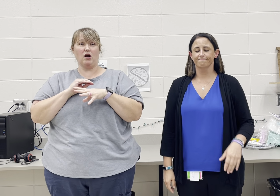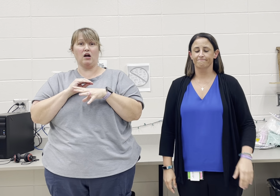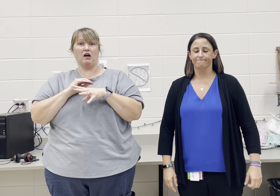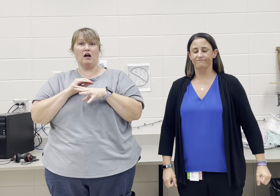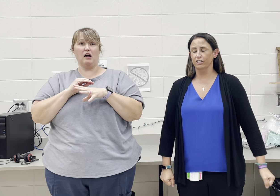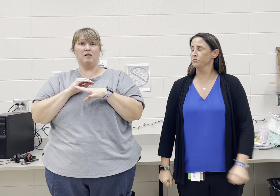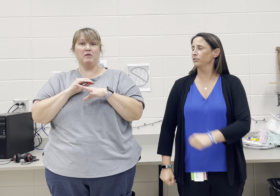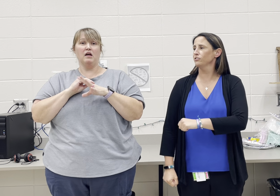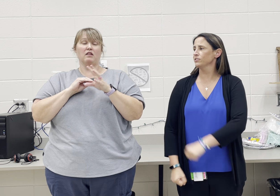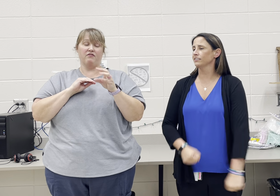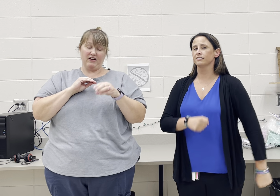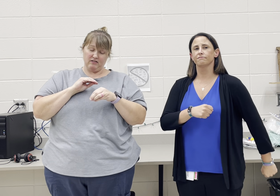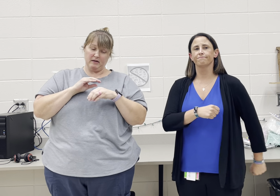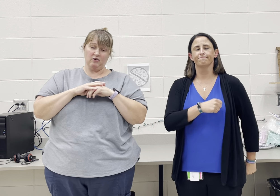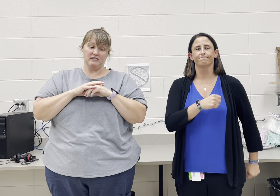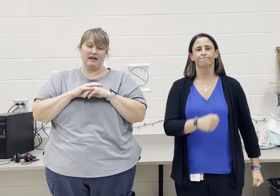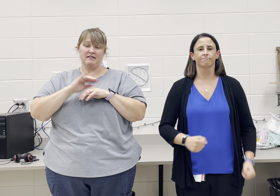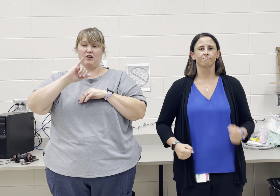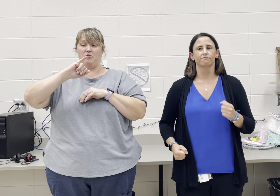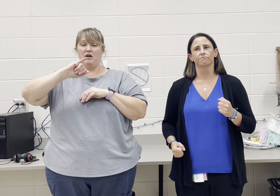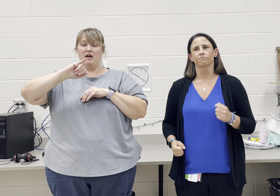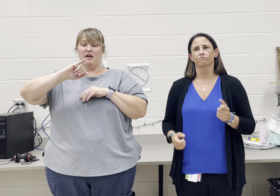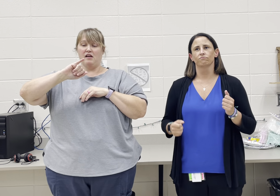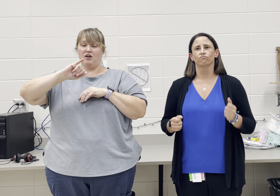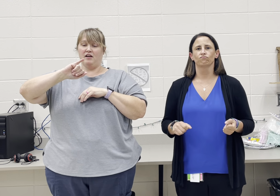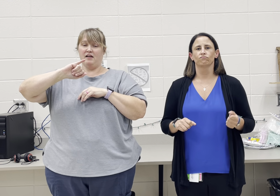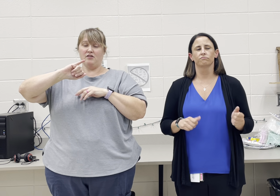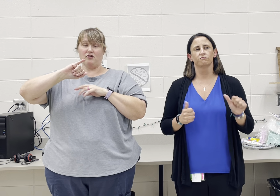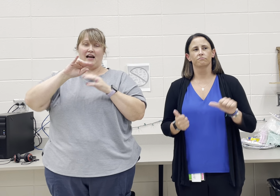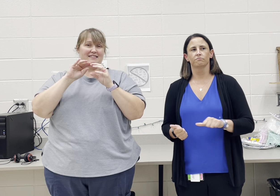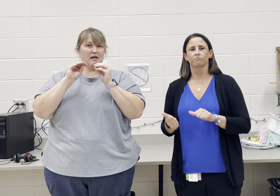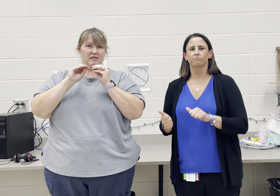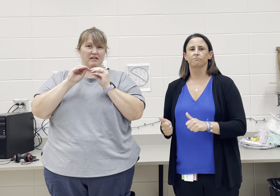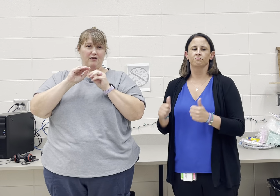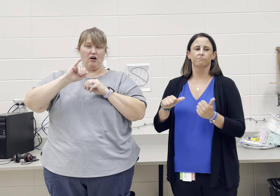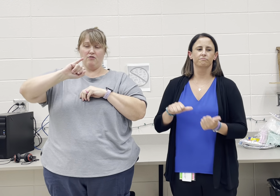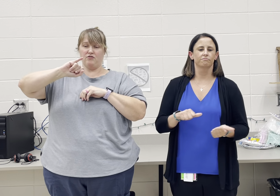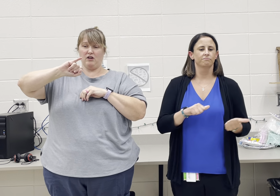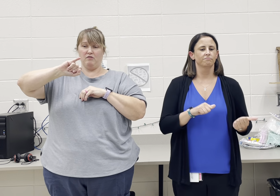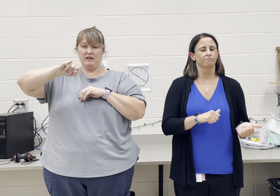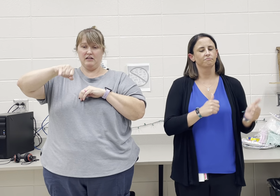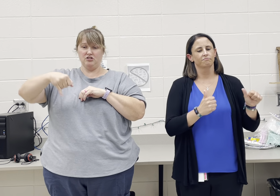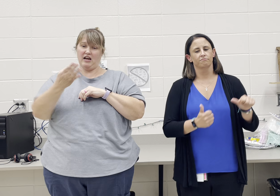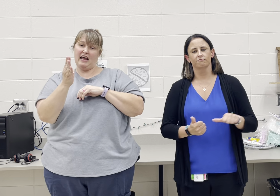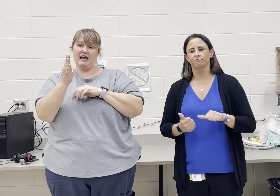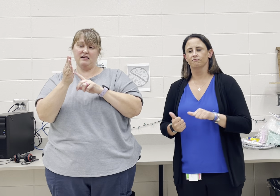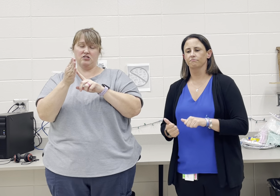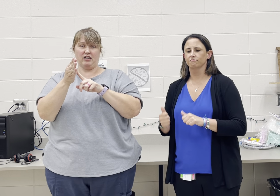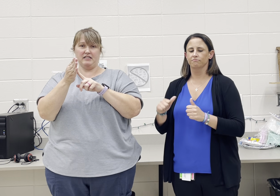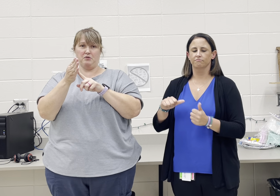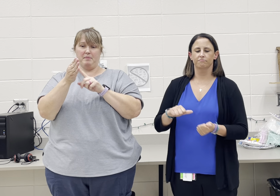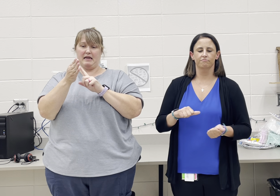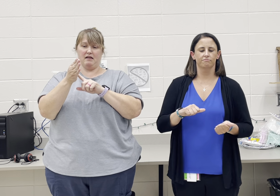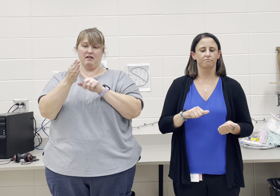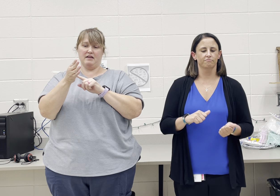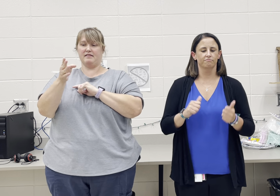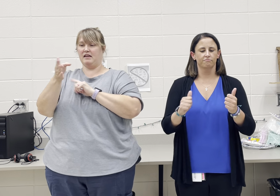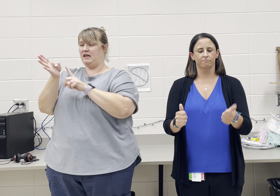or Finger spelled loan signs. Finger spelled loan signs. So you're kind of skipping the letter O, so you're going a J straight to a B, and it's gonna end